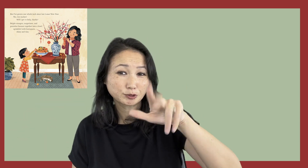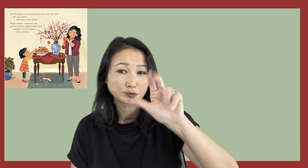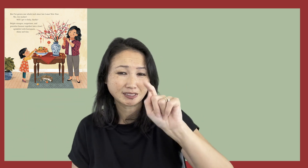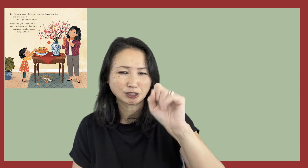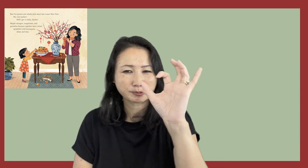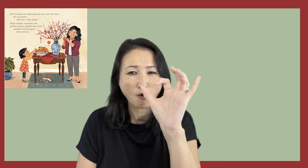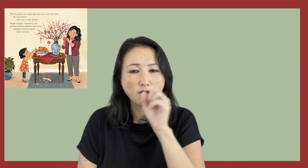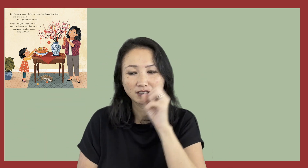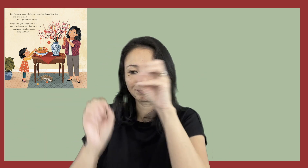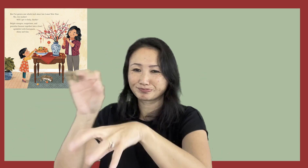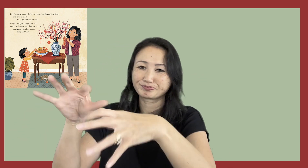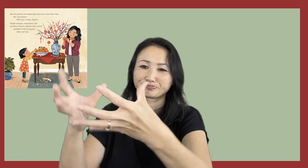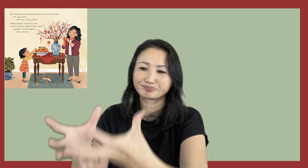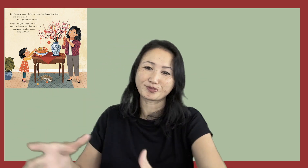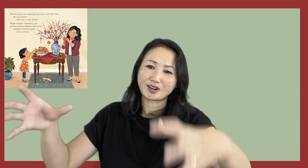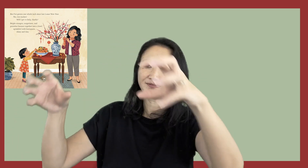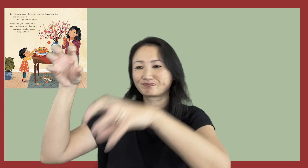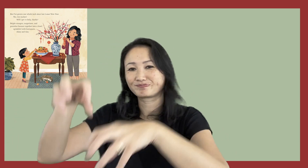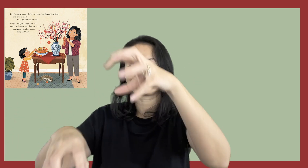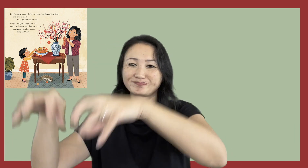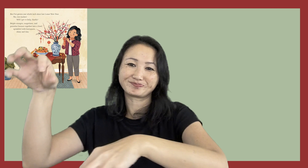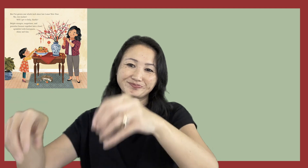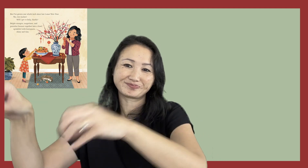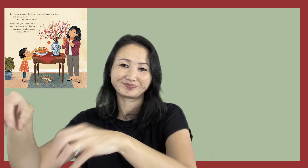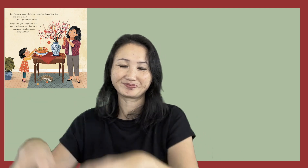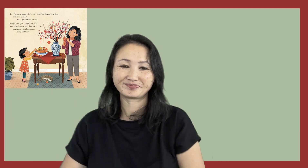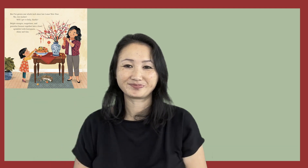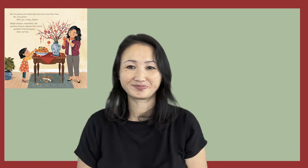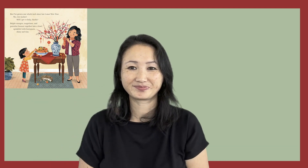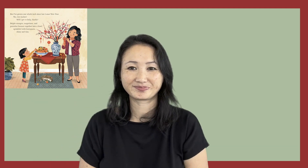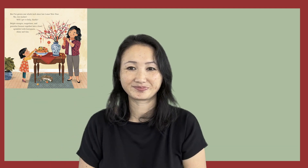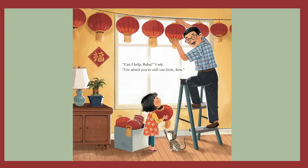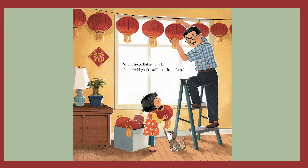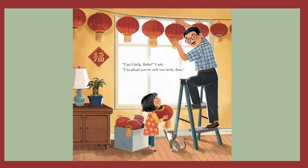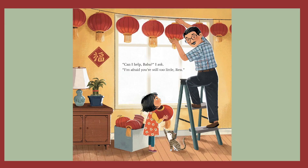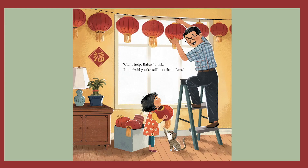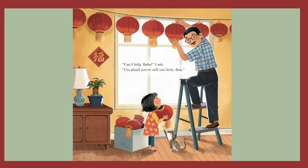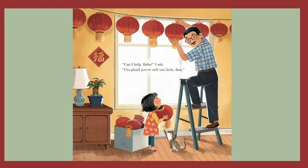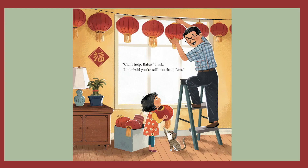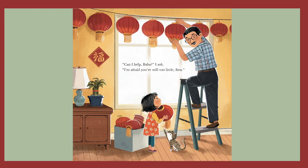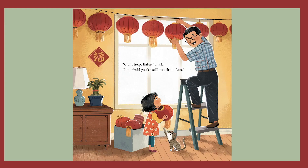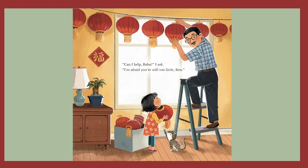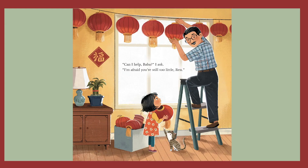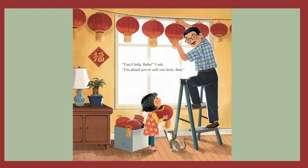bowl, sprinkled with kumquats, shiny and tiny.